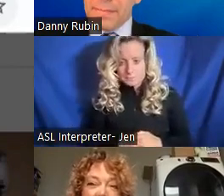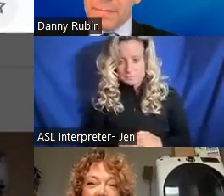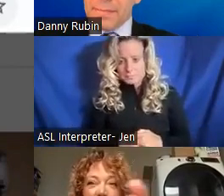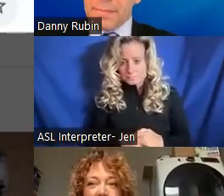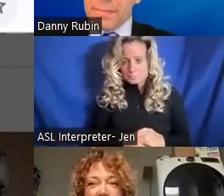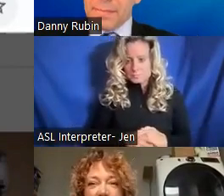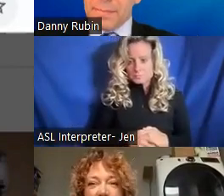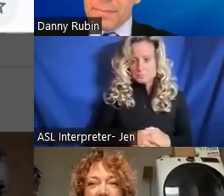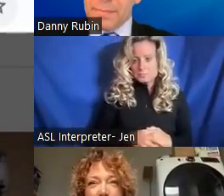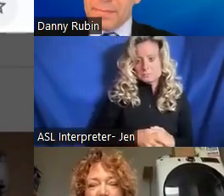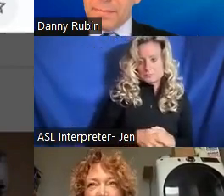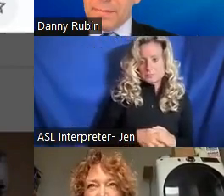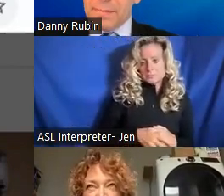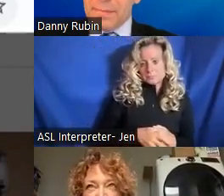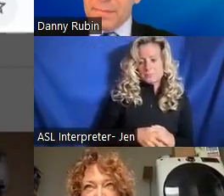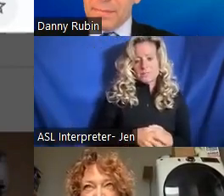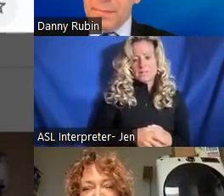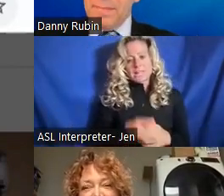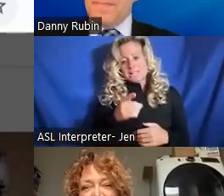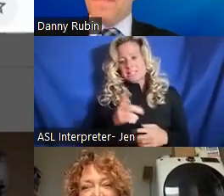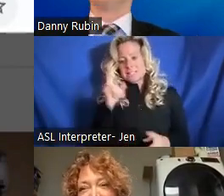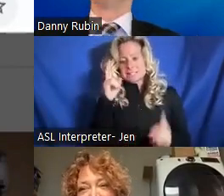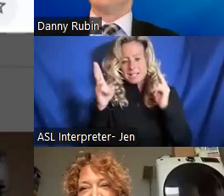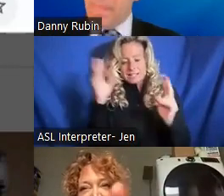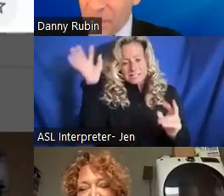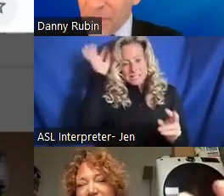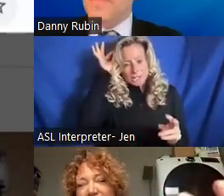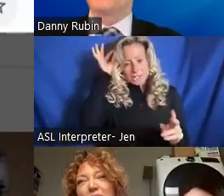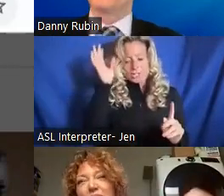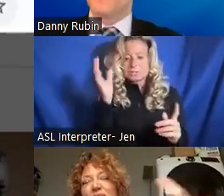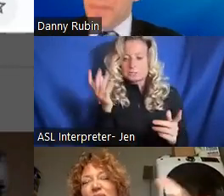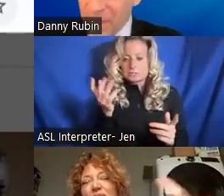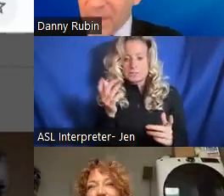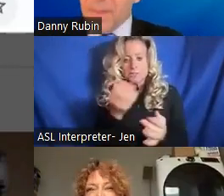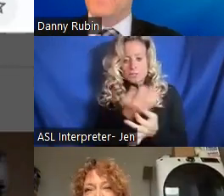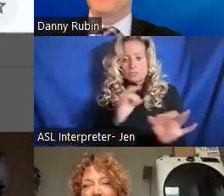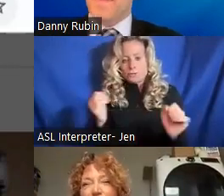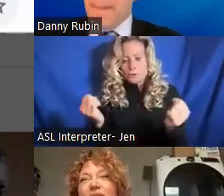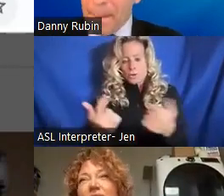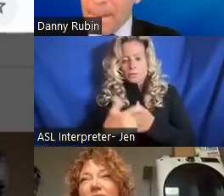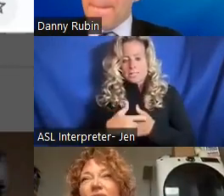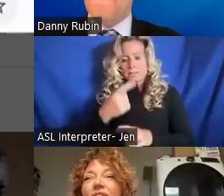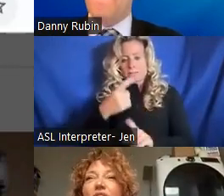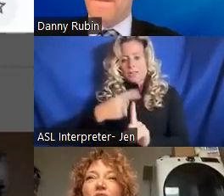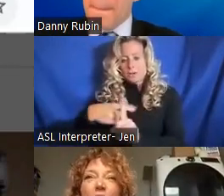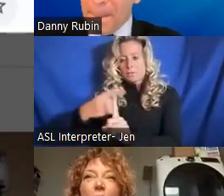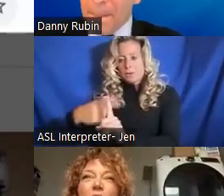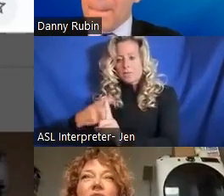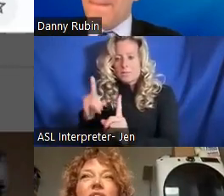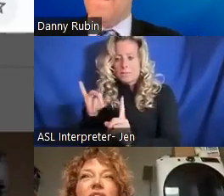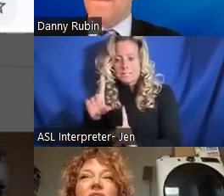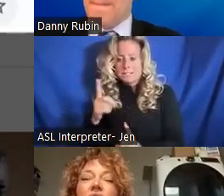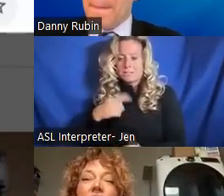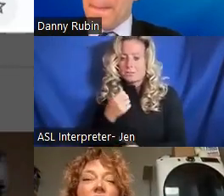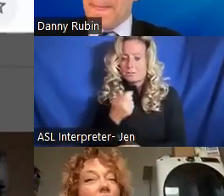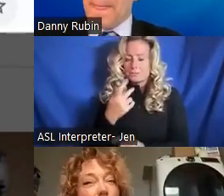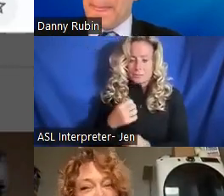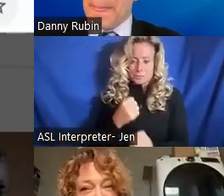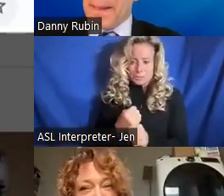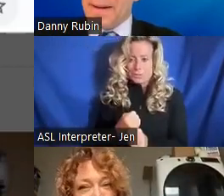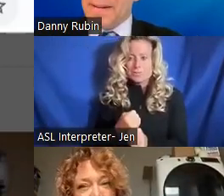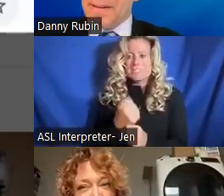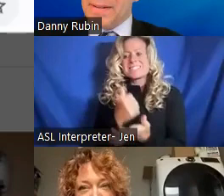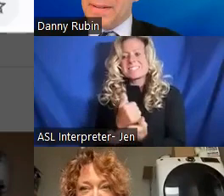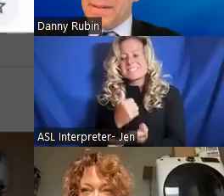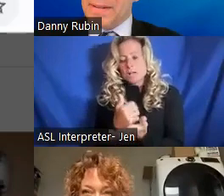cutting this hockey team's hair for free all the time. Every month we did it for a couple of years. It helped